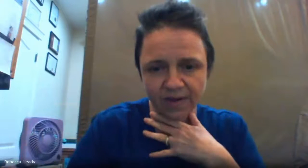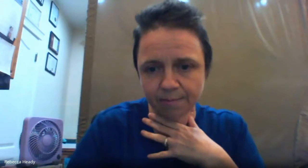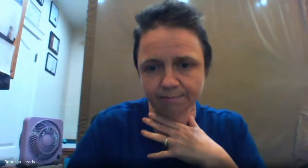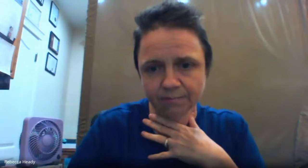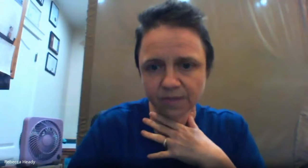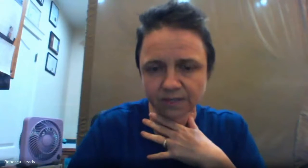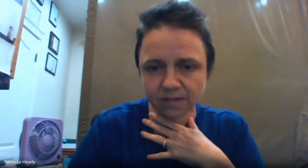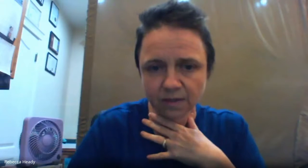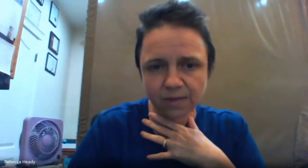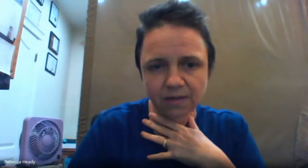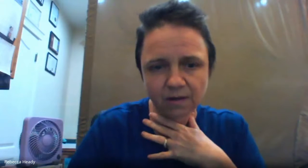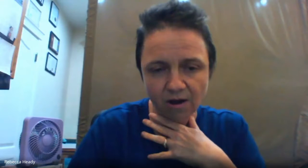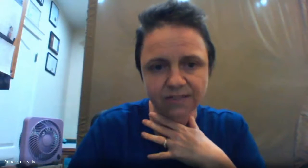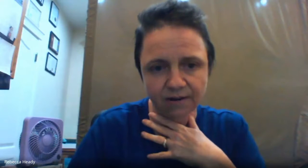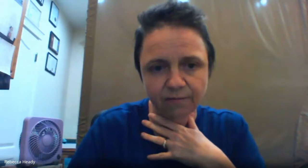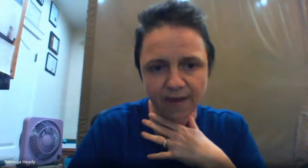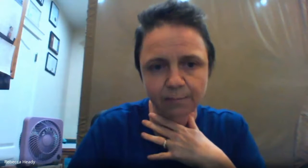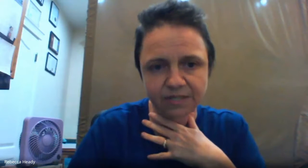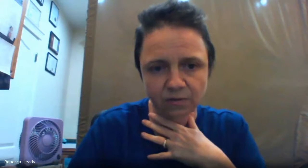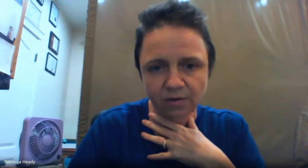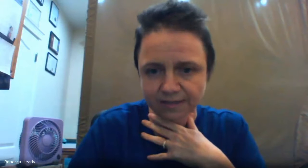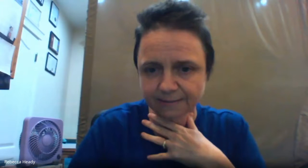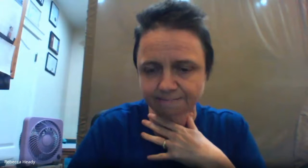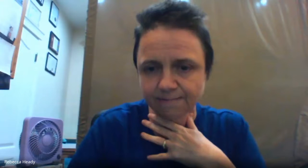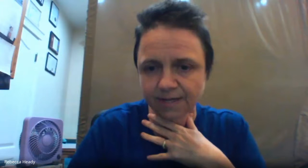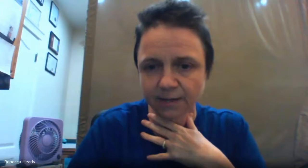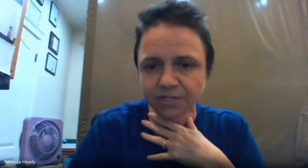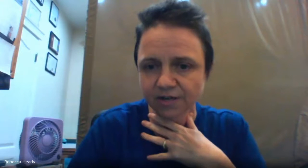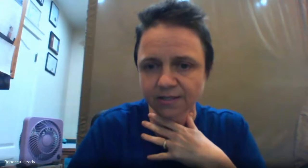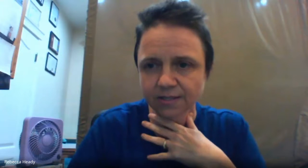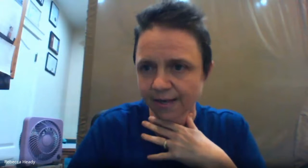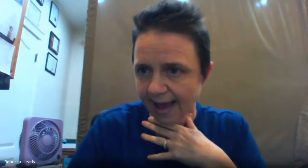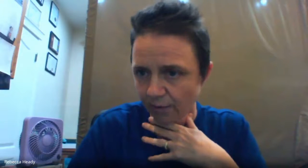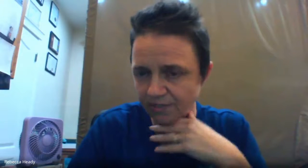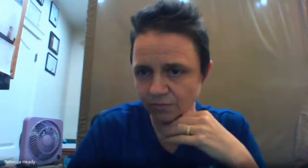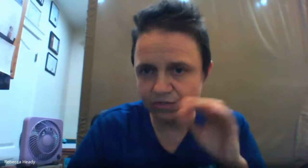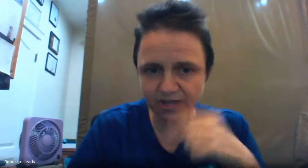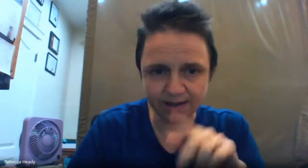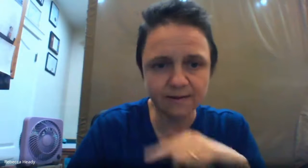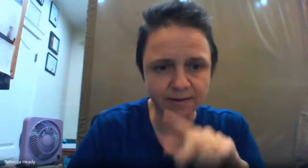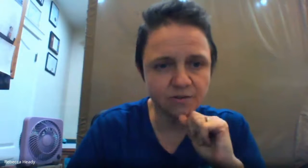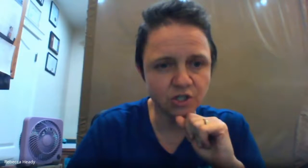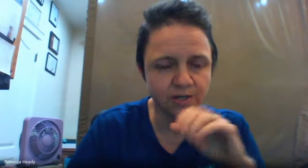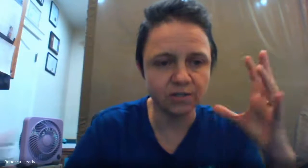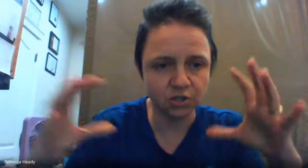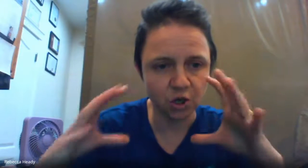vocab that's going to be the content for that particular lesson. He demonstrates how to sign it and is showing